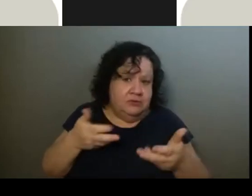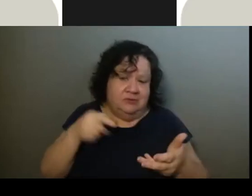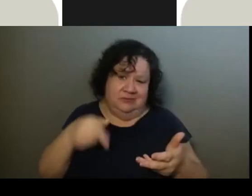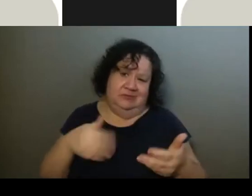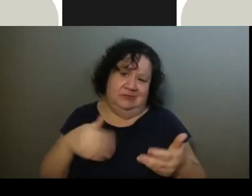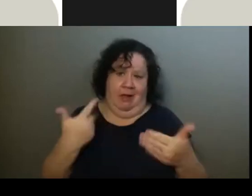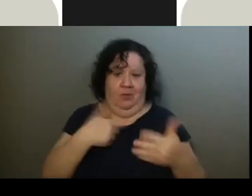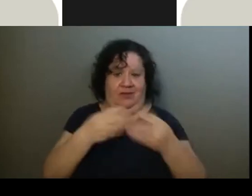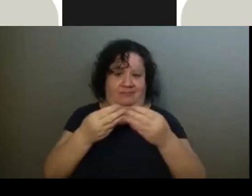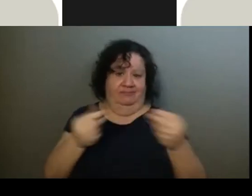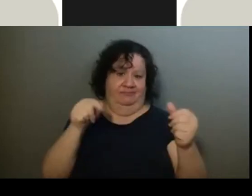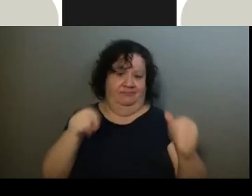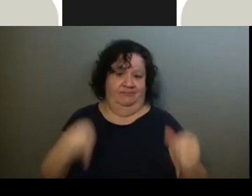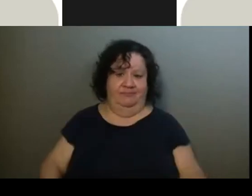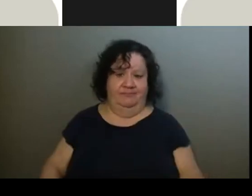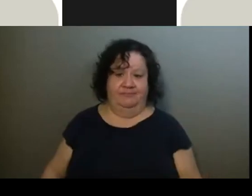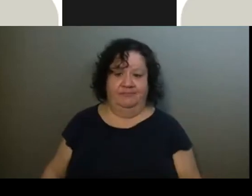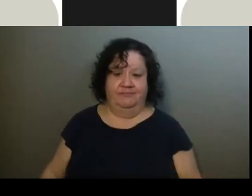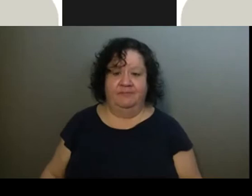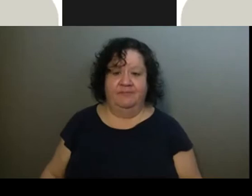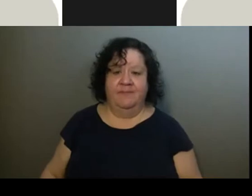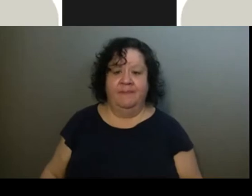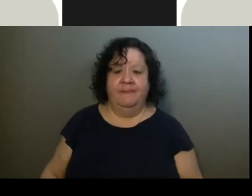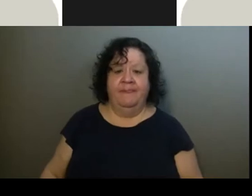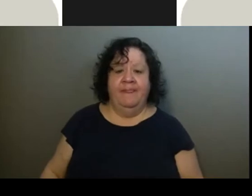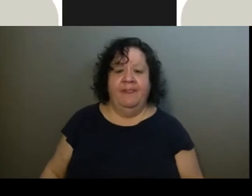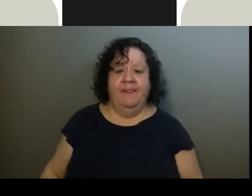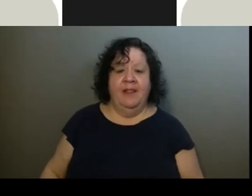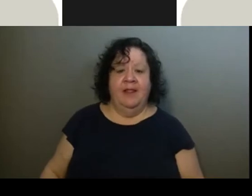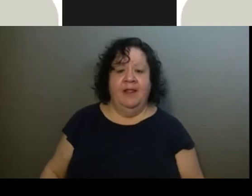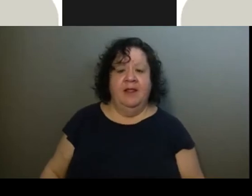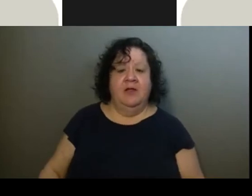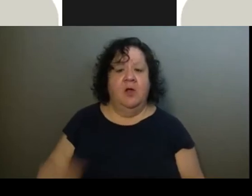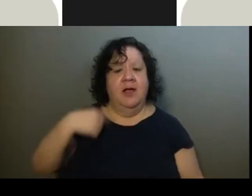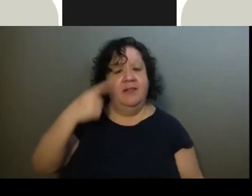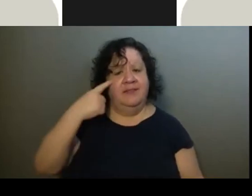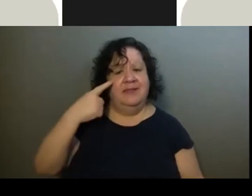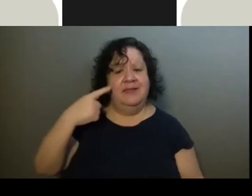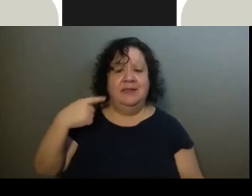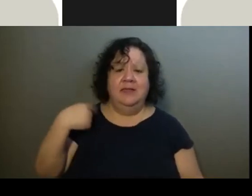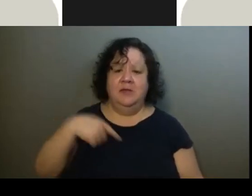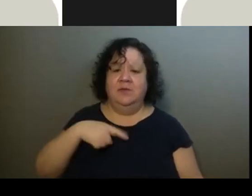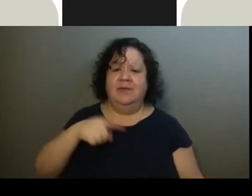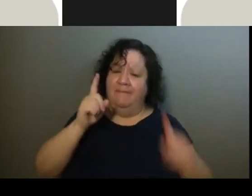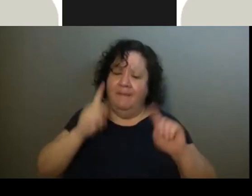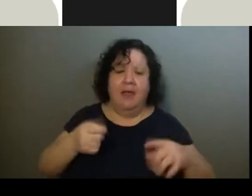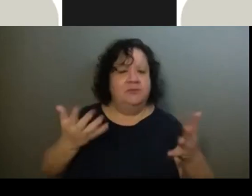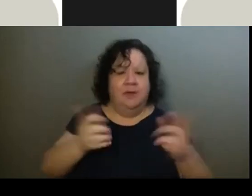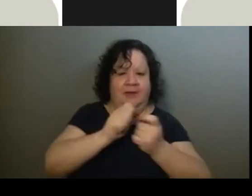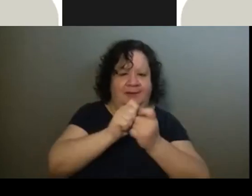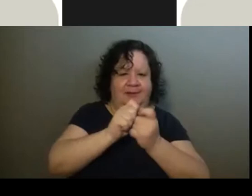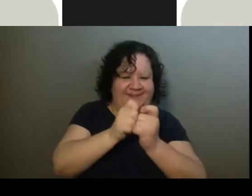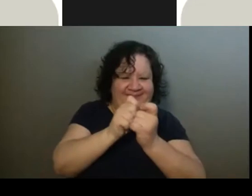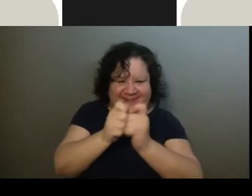So we need the different accommodations here. And therefore, the one of the solution which we thought is the affordable, which could be